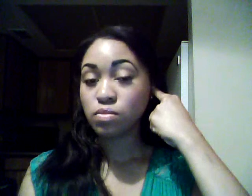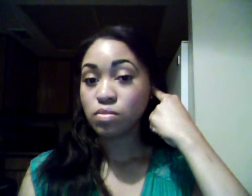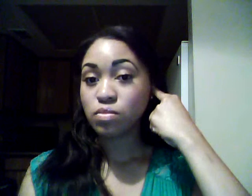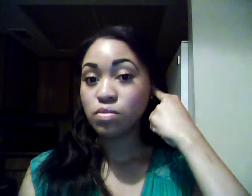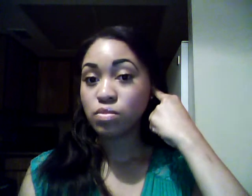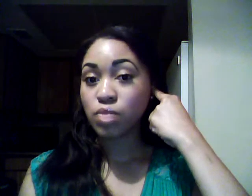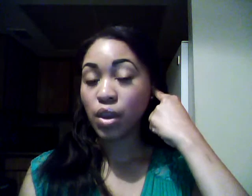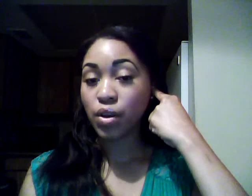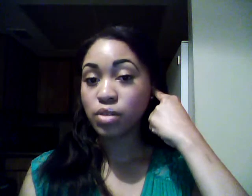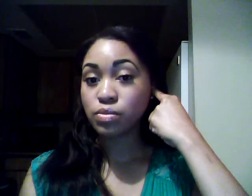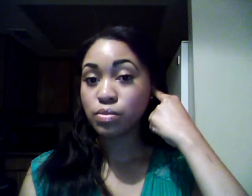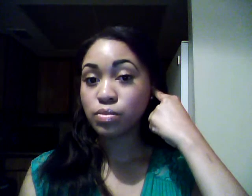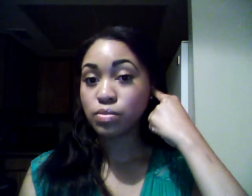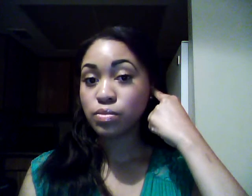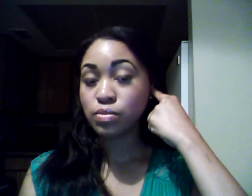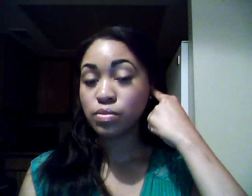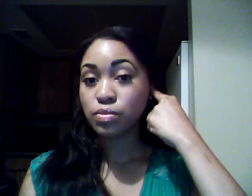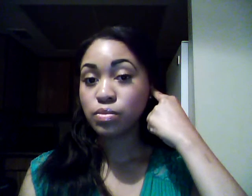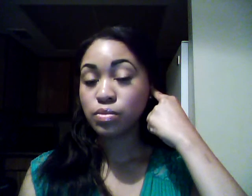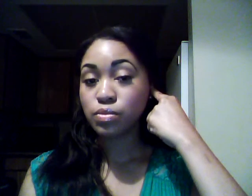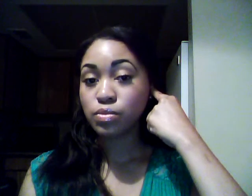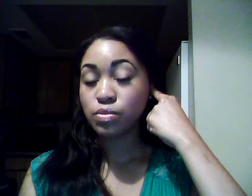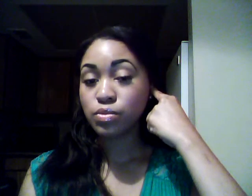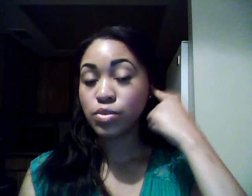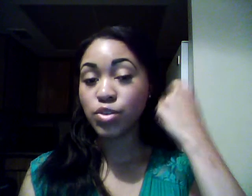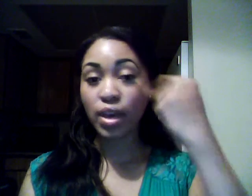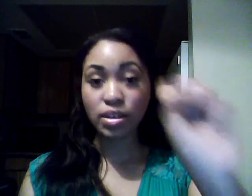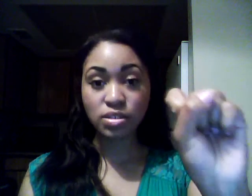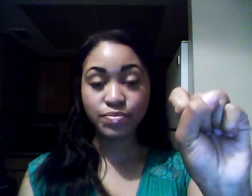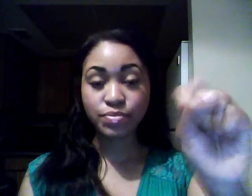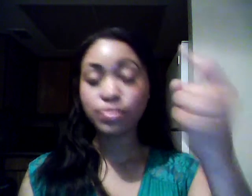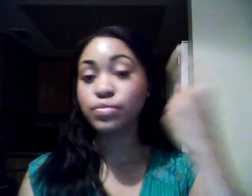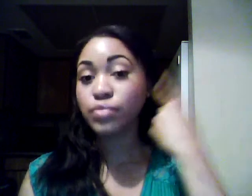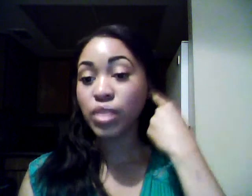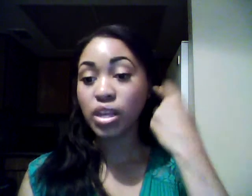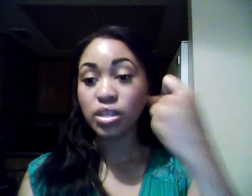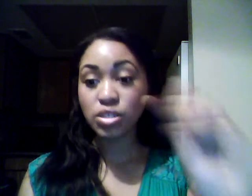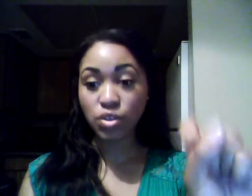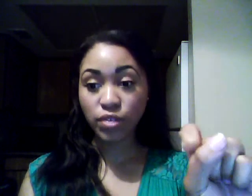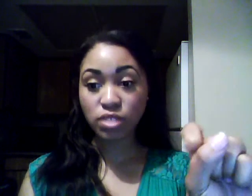Ear to S. silver.